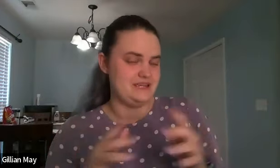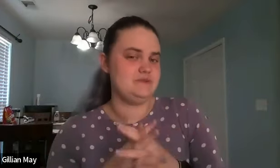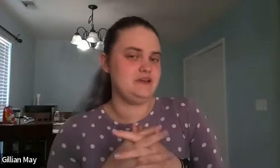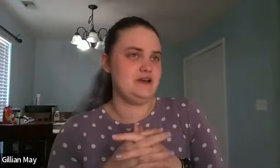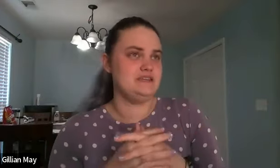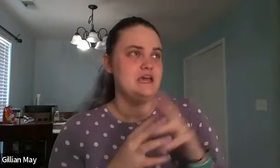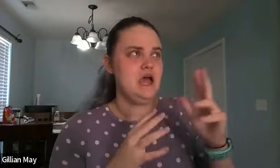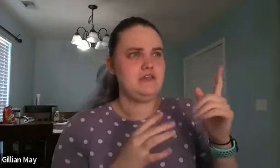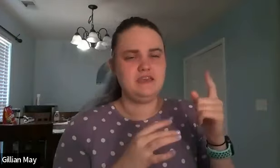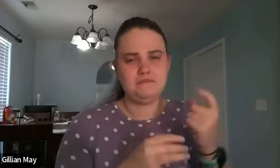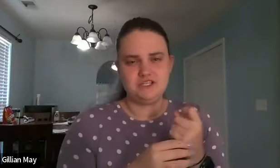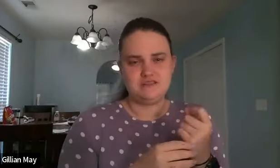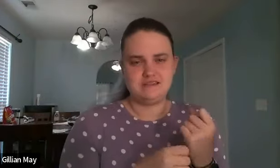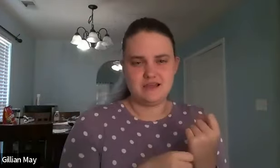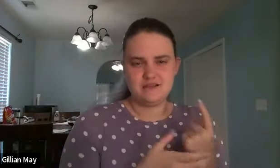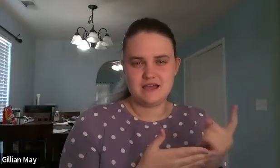is because I think I mentioned this last class